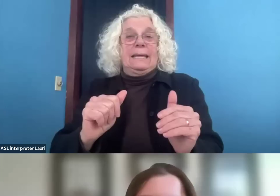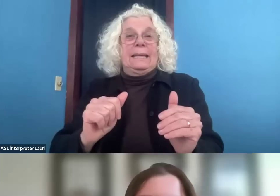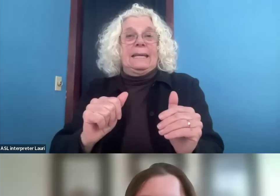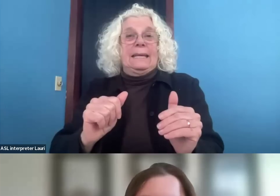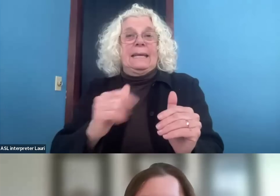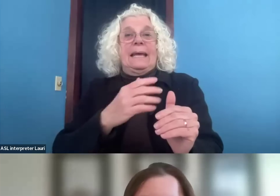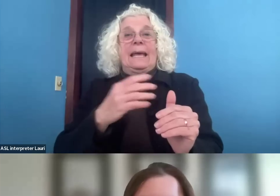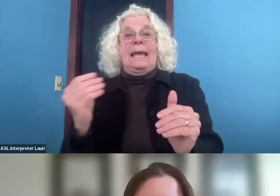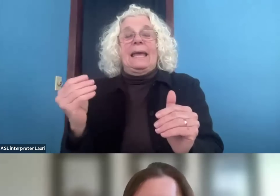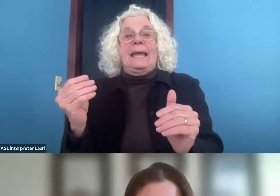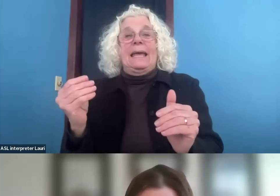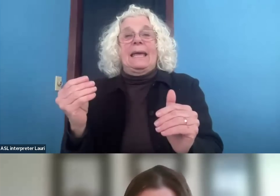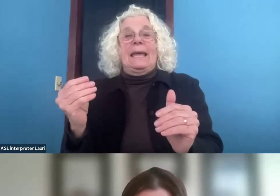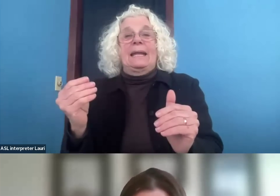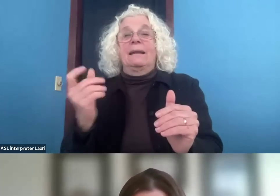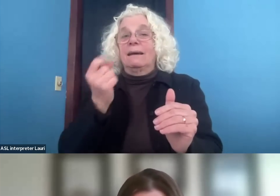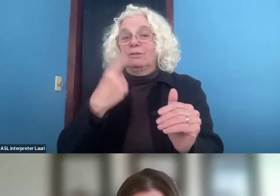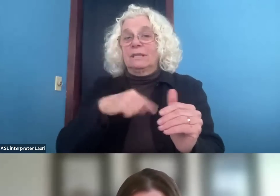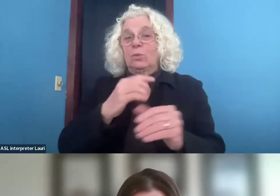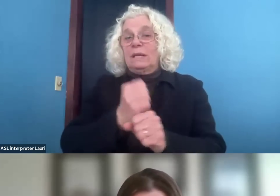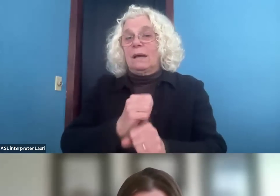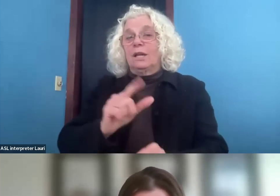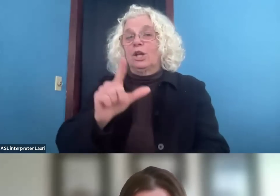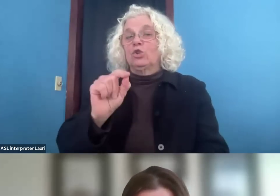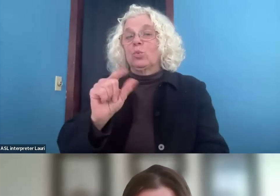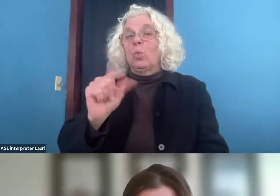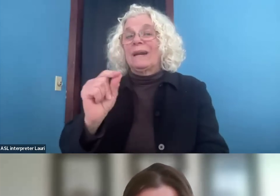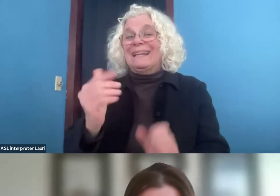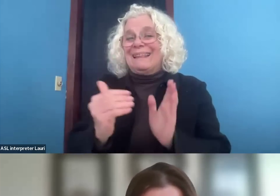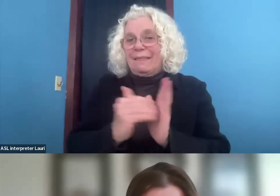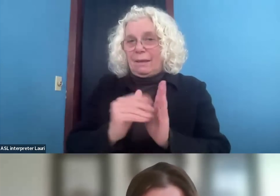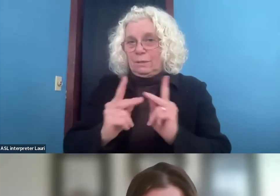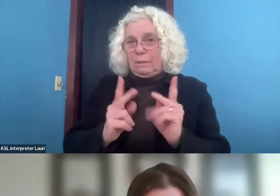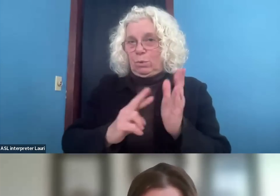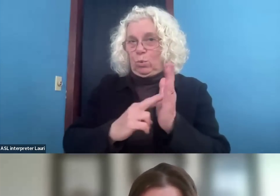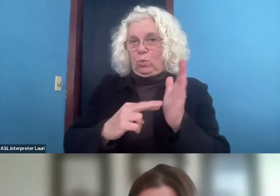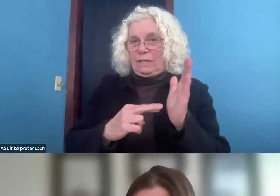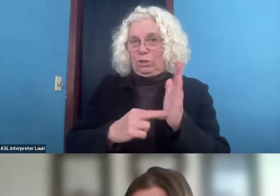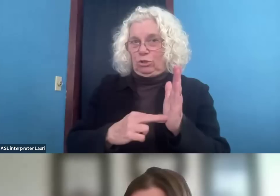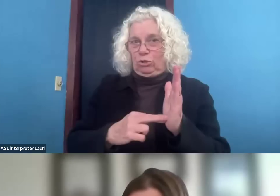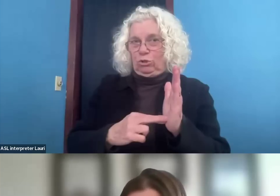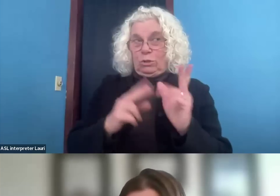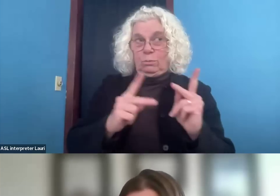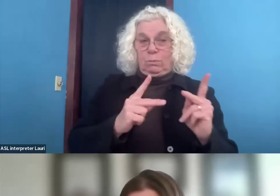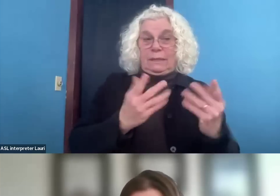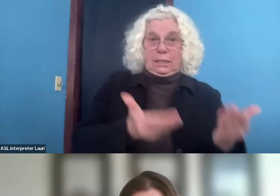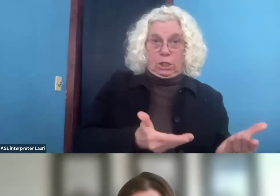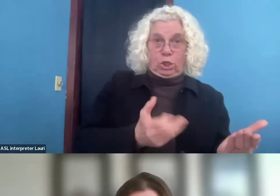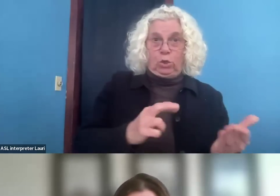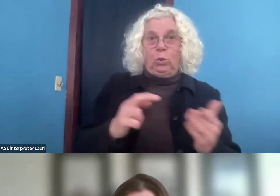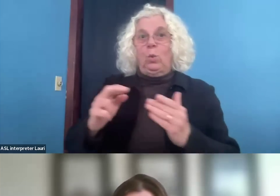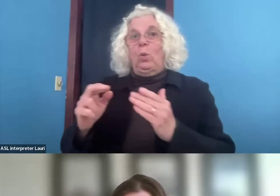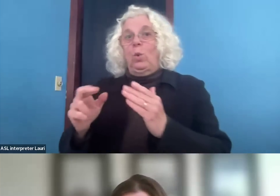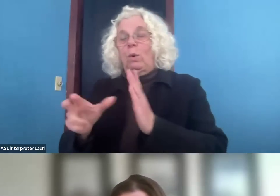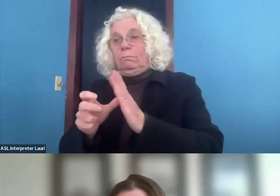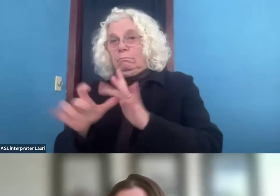we received nearly 20,000 registrations, either for live attendance or to receive the recording. So we read as many